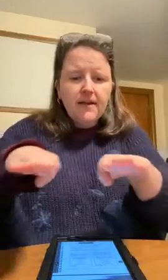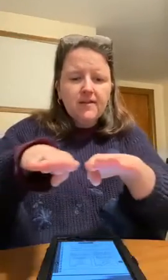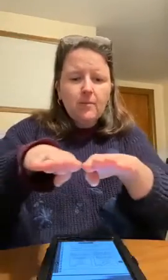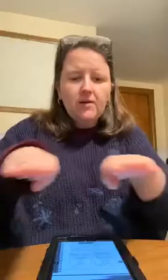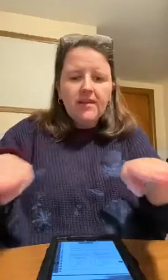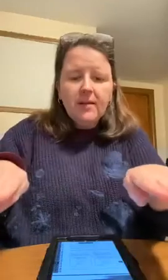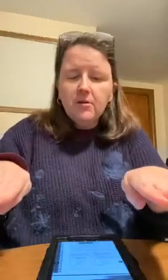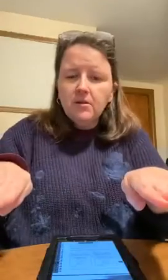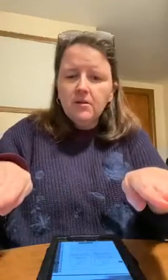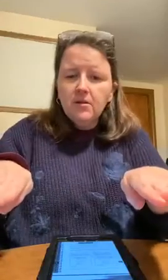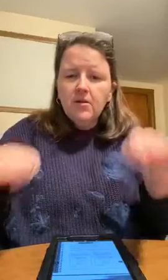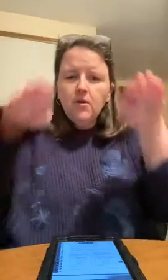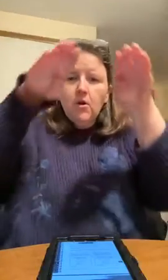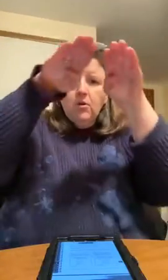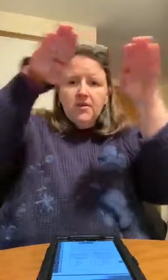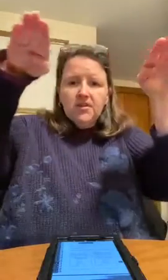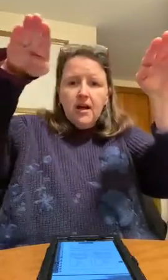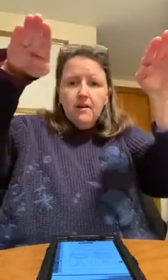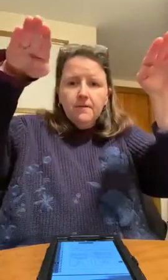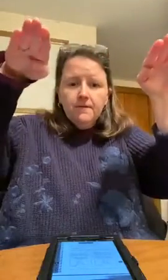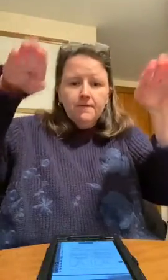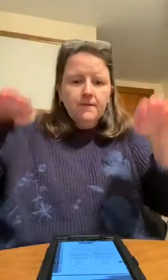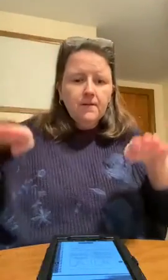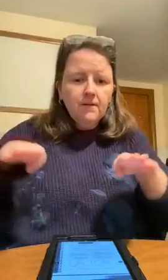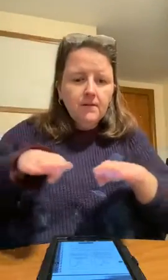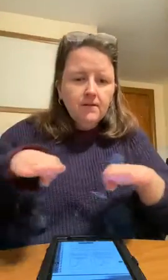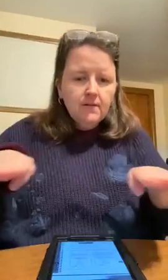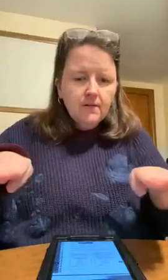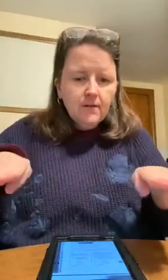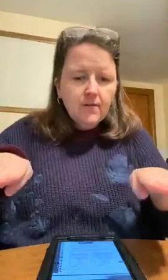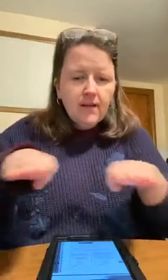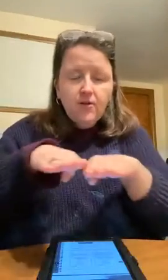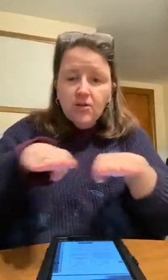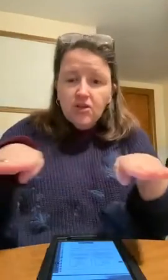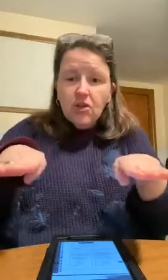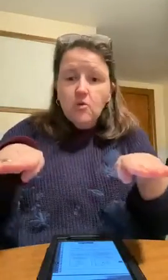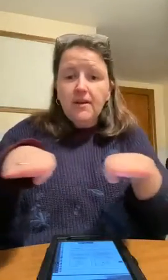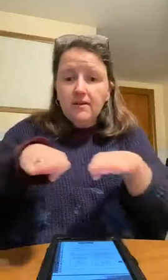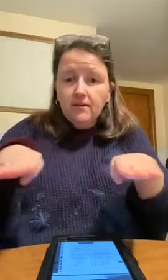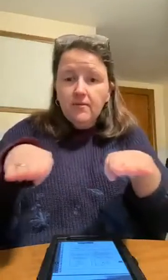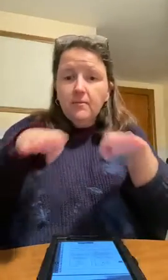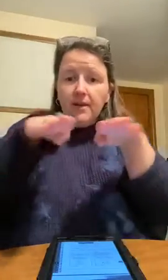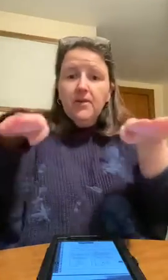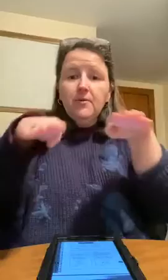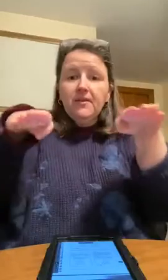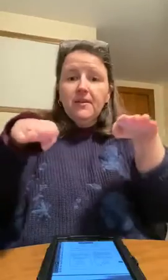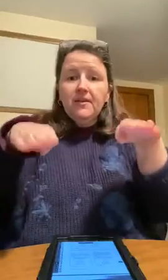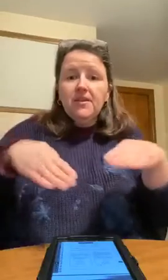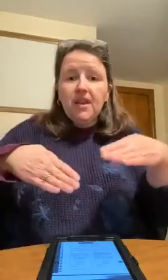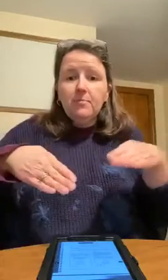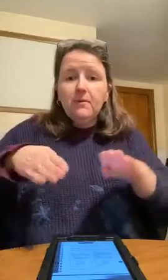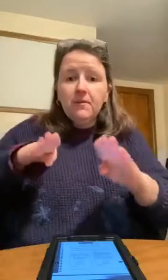small table or a shelf. Okay, you can show it by using the shape of your